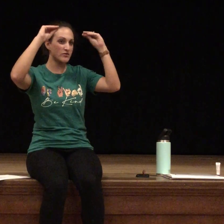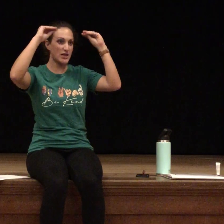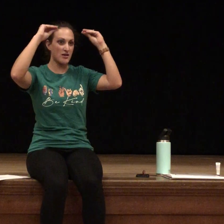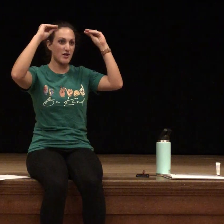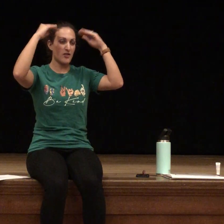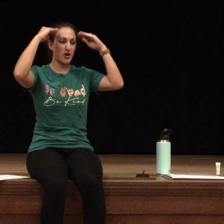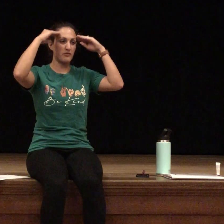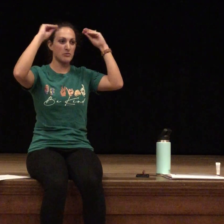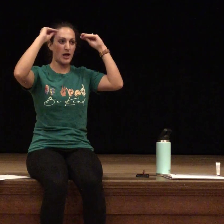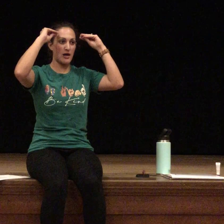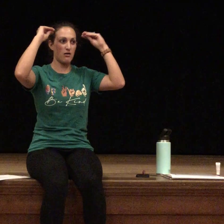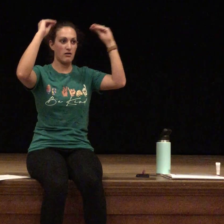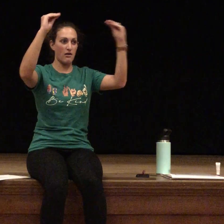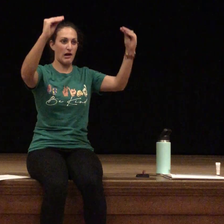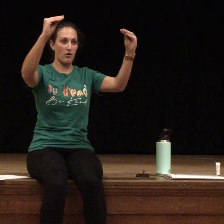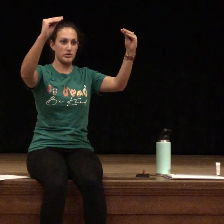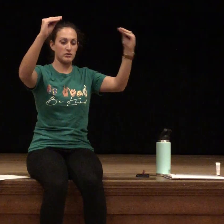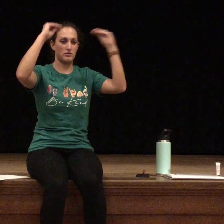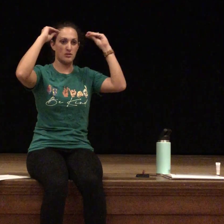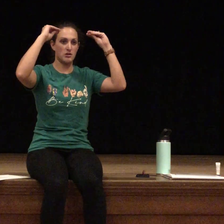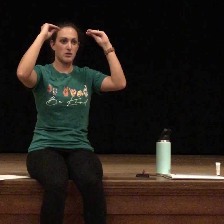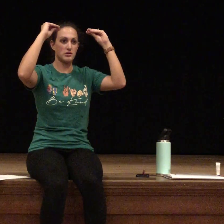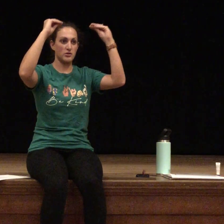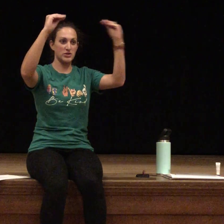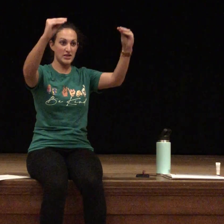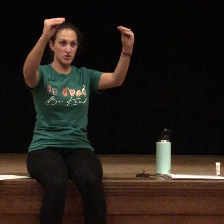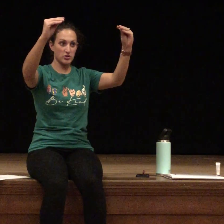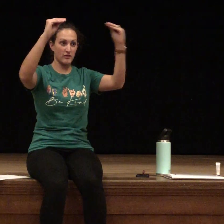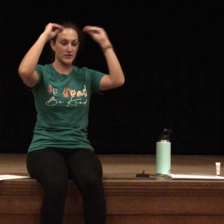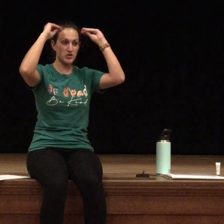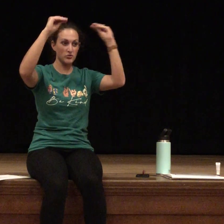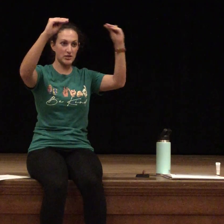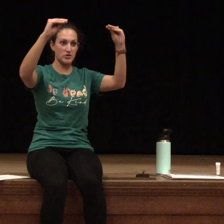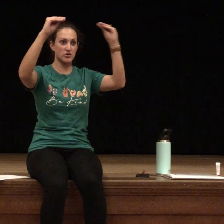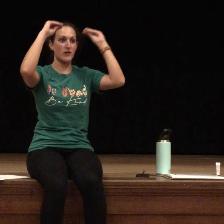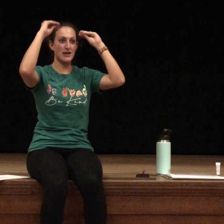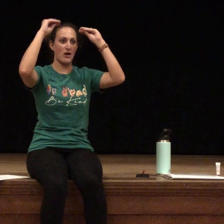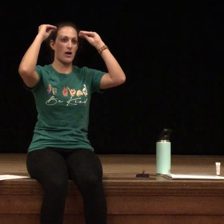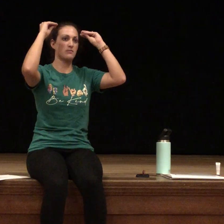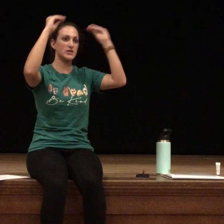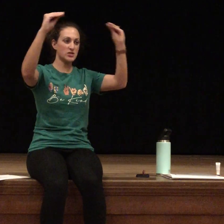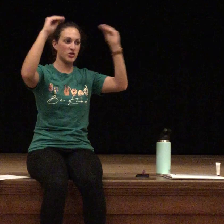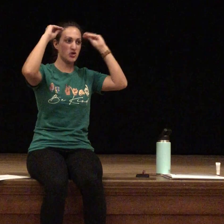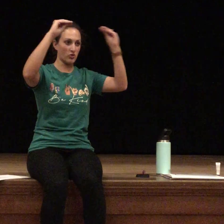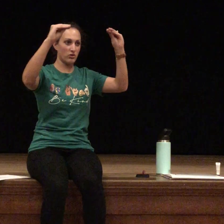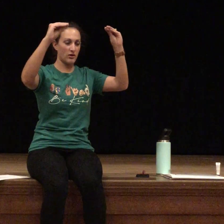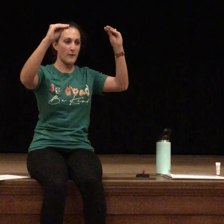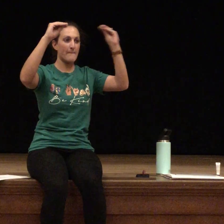say. They're coming from your head out. So teach, that's to teach. So right now I am teaching you.